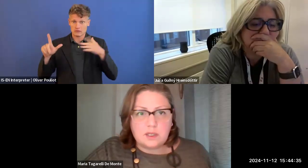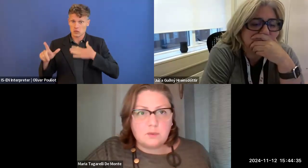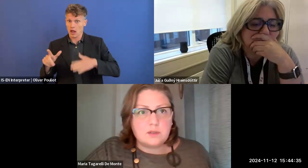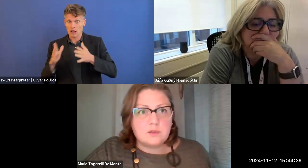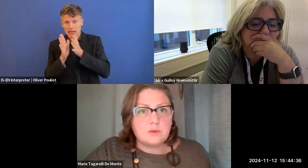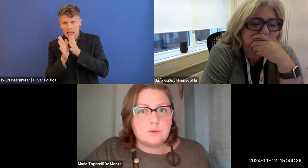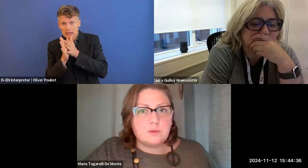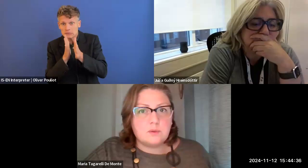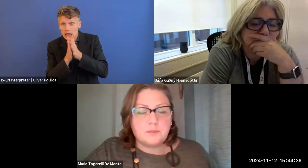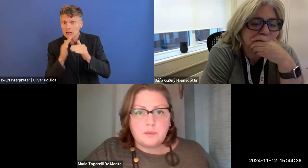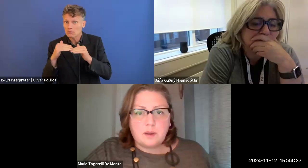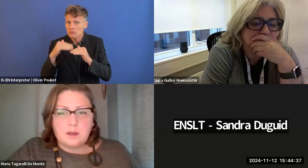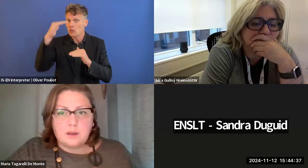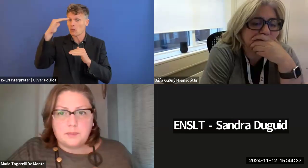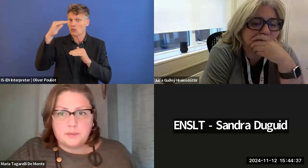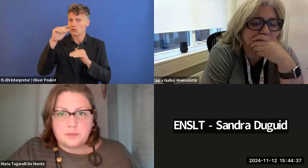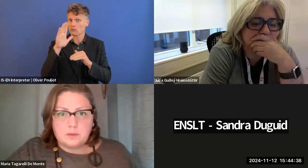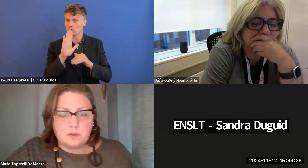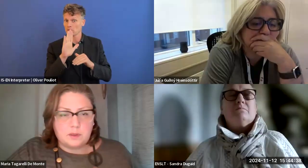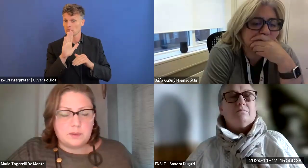you really want to